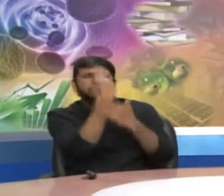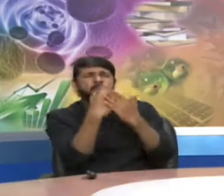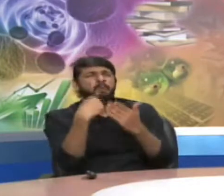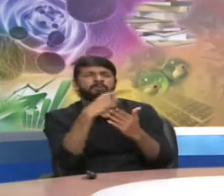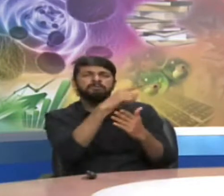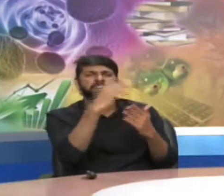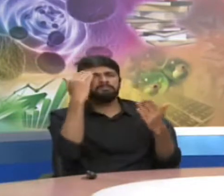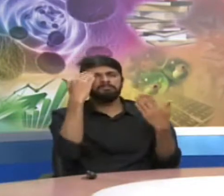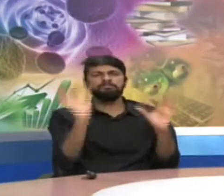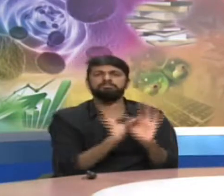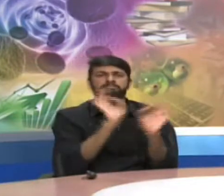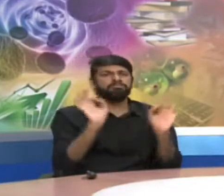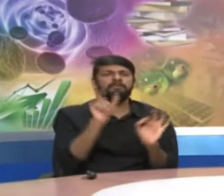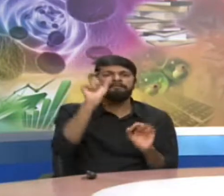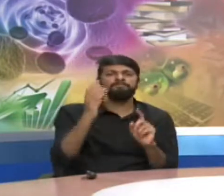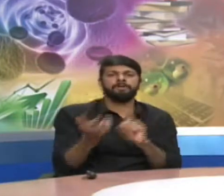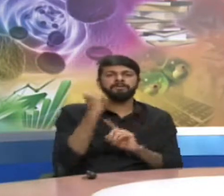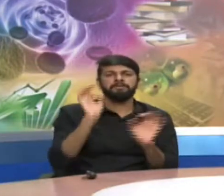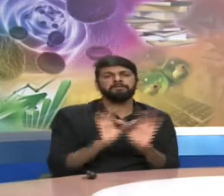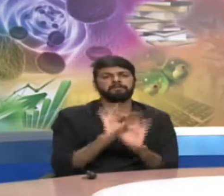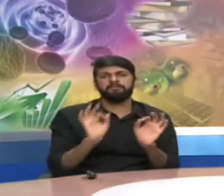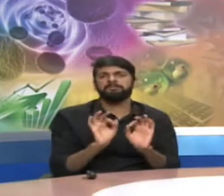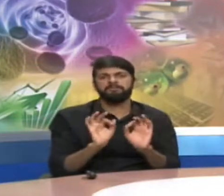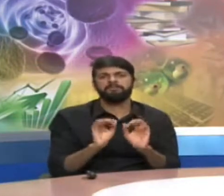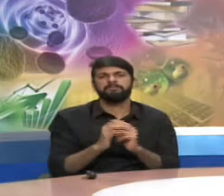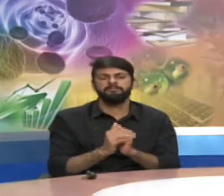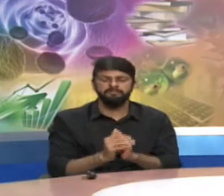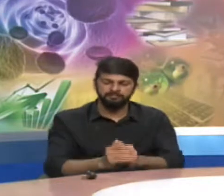The artist who made is still unknown.